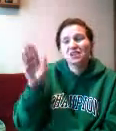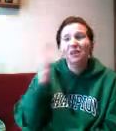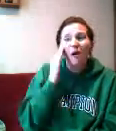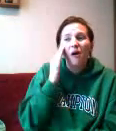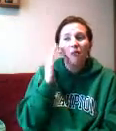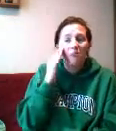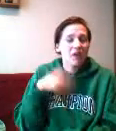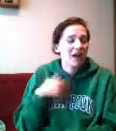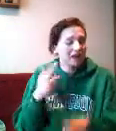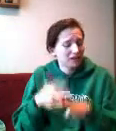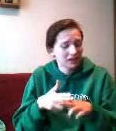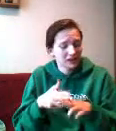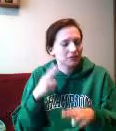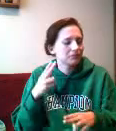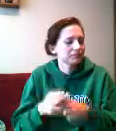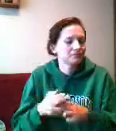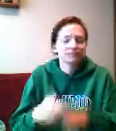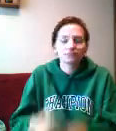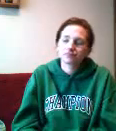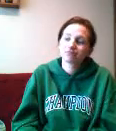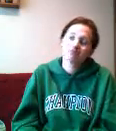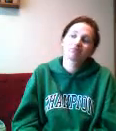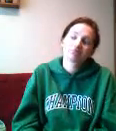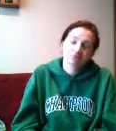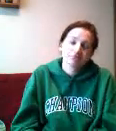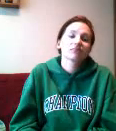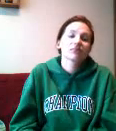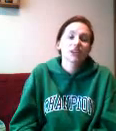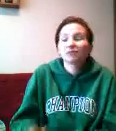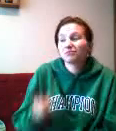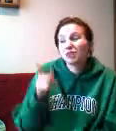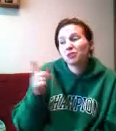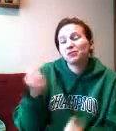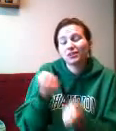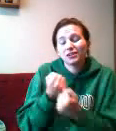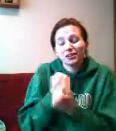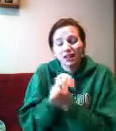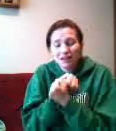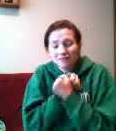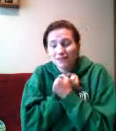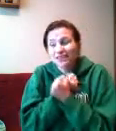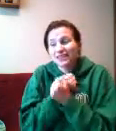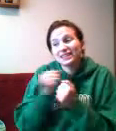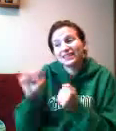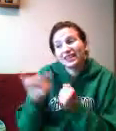know my name You love me just the same